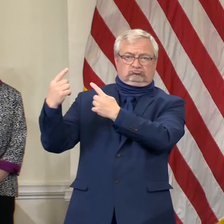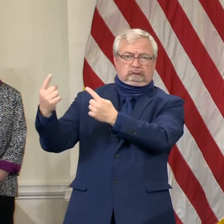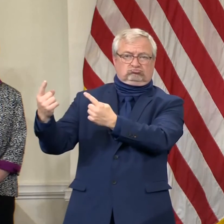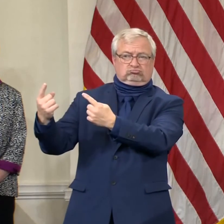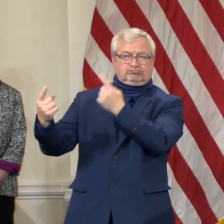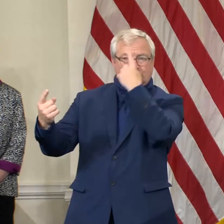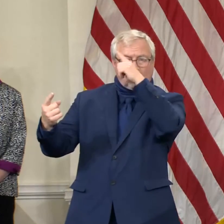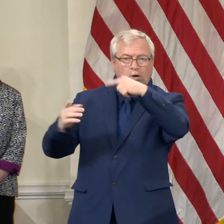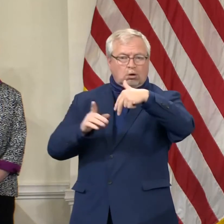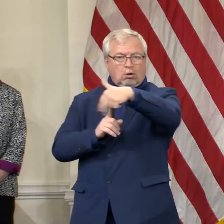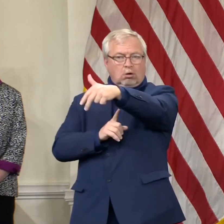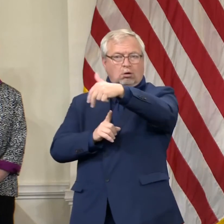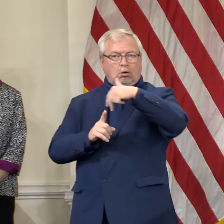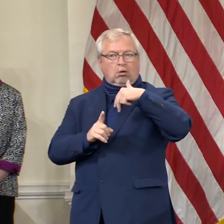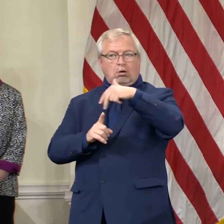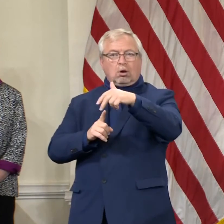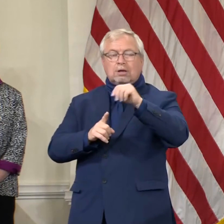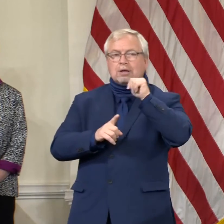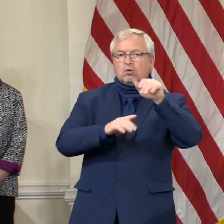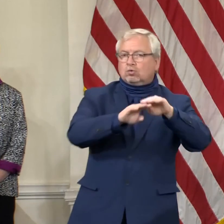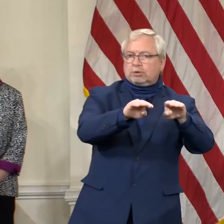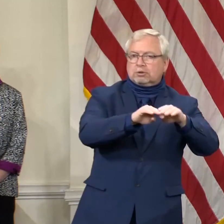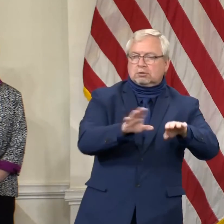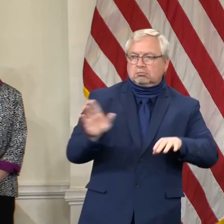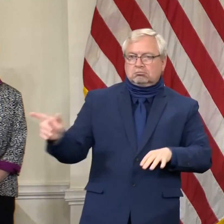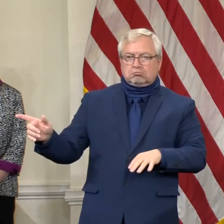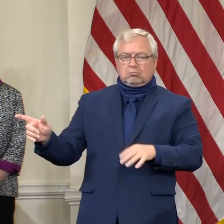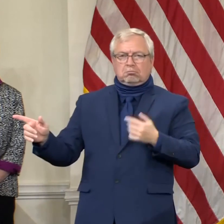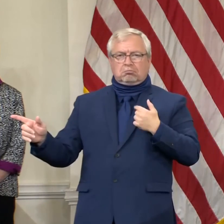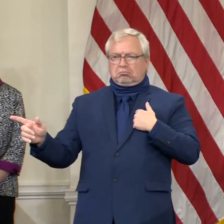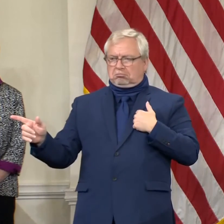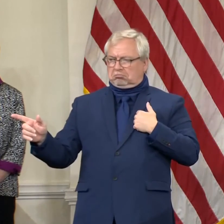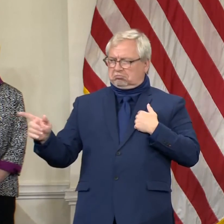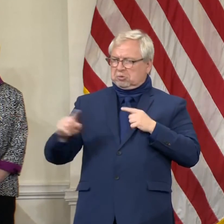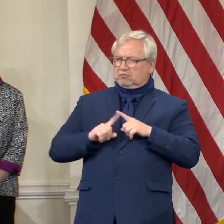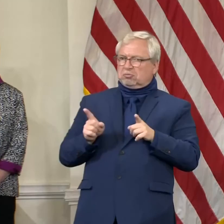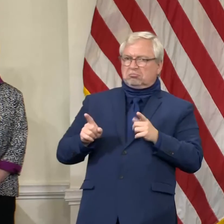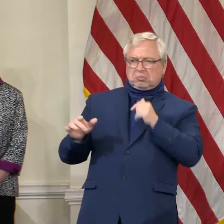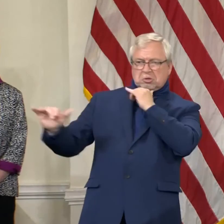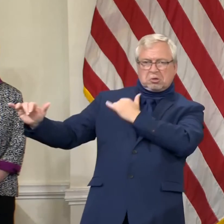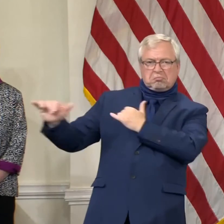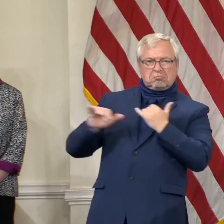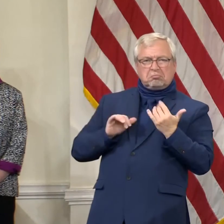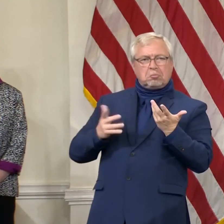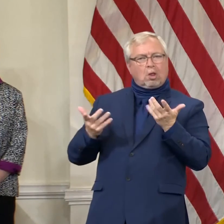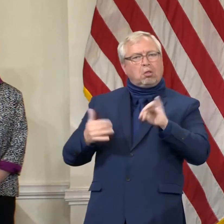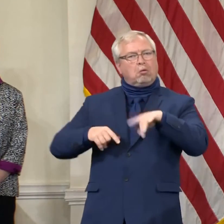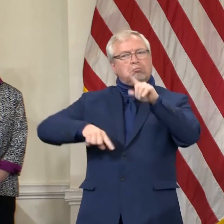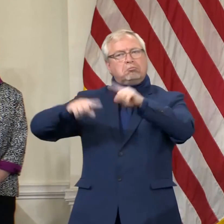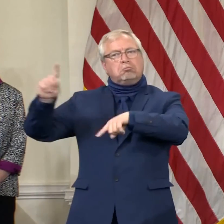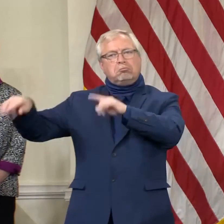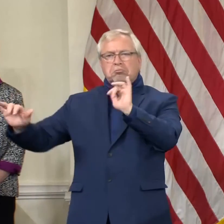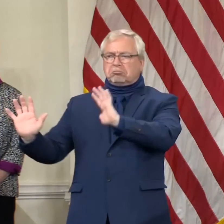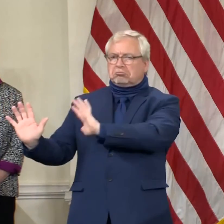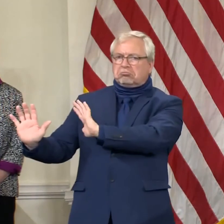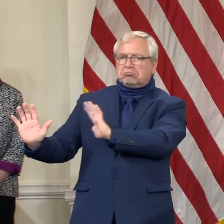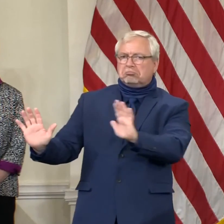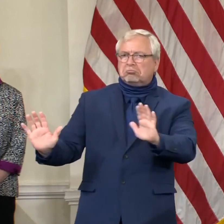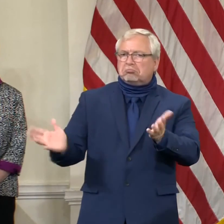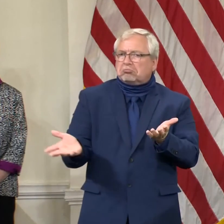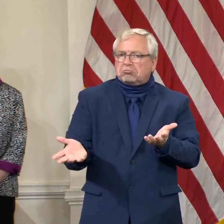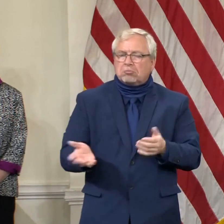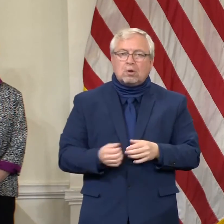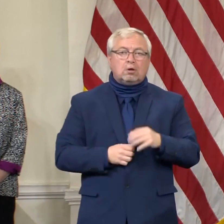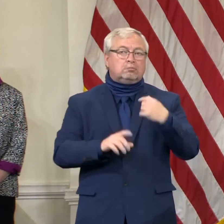restrictions. We never were completely in sync. And I think he's going to do things on a regional basis where I think Northern Virginia is going to remain closed, but